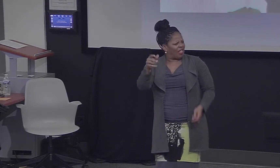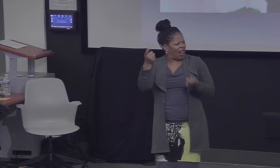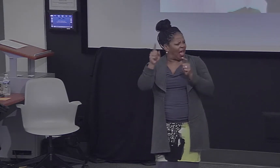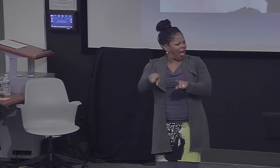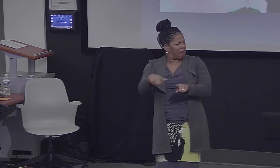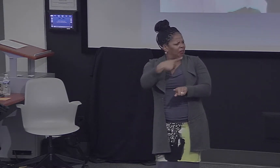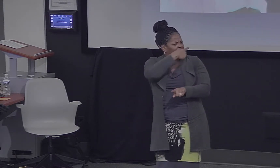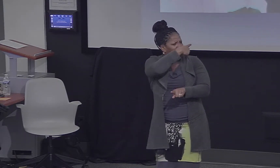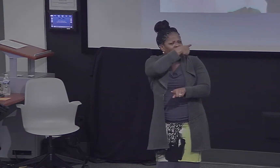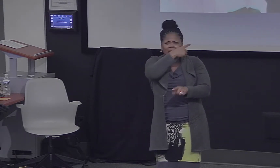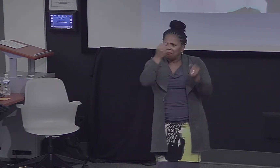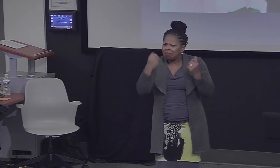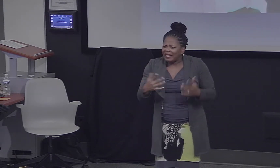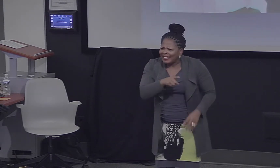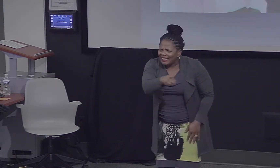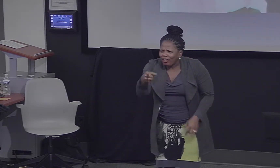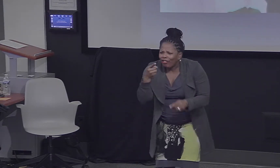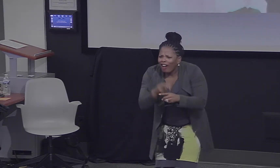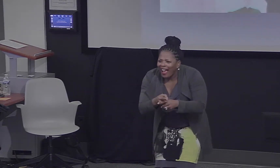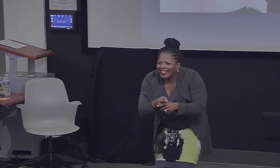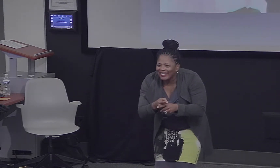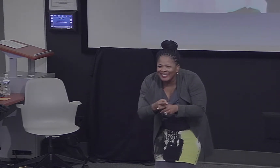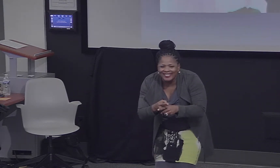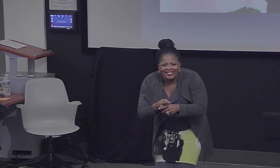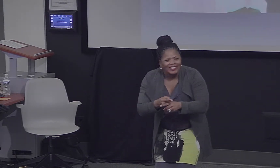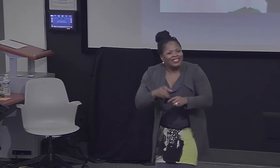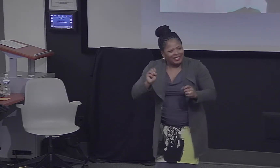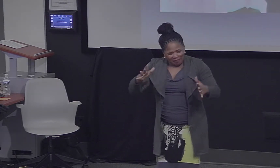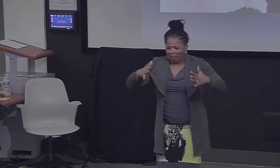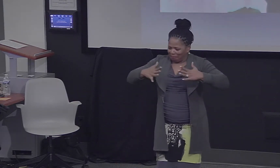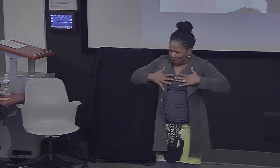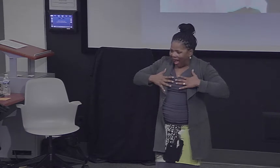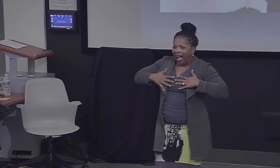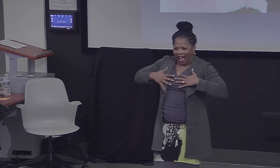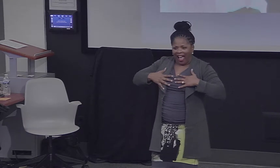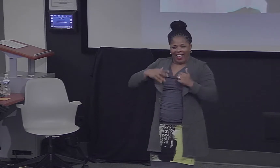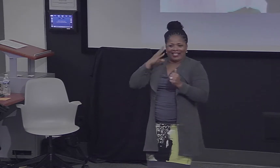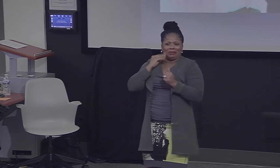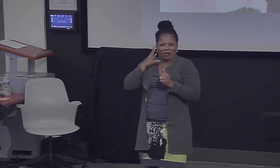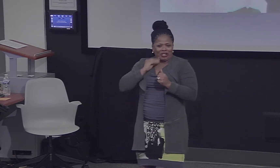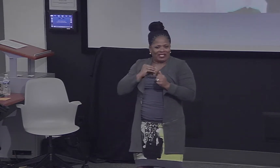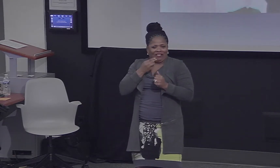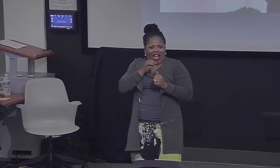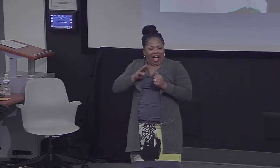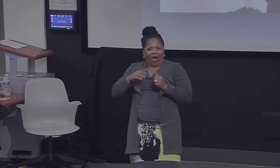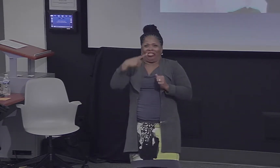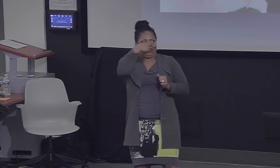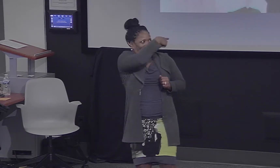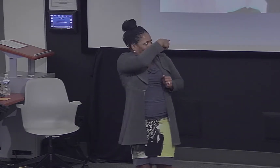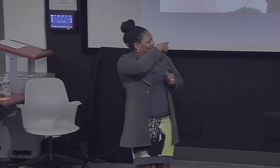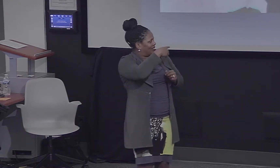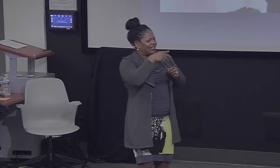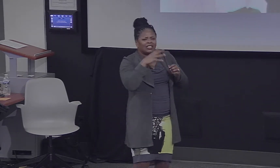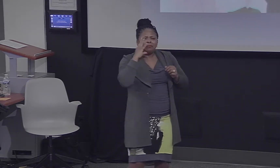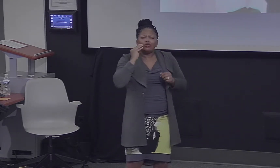wondered, how did this event happen? I'm sure you wondered that. And then you can map it onto your own experiences.